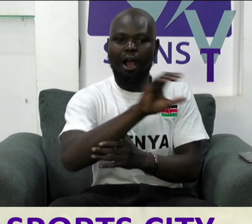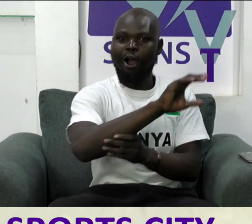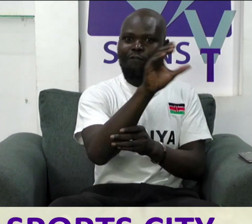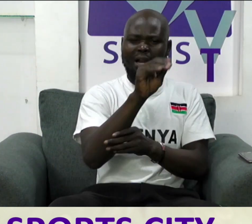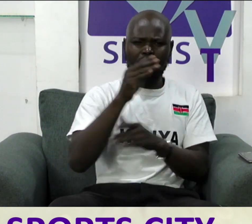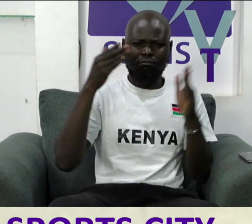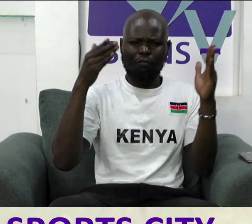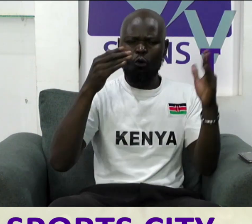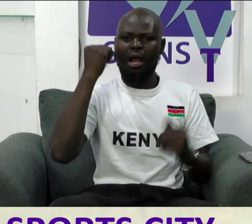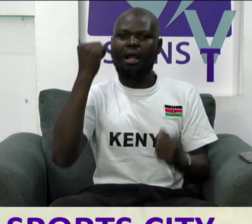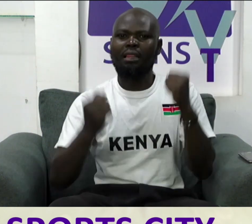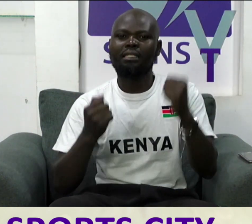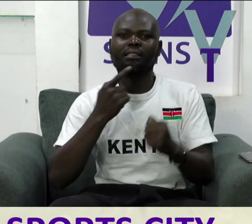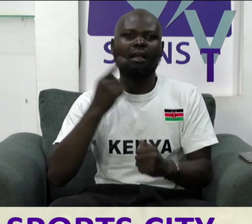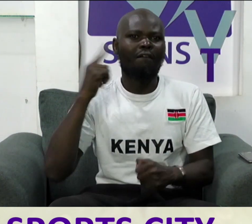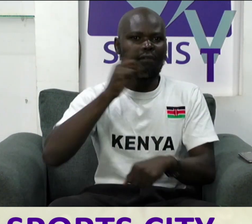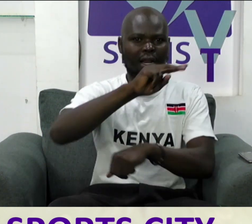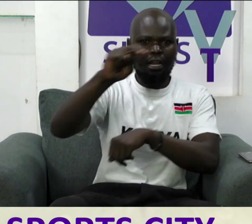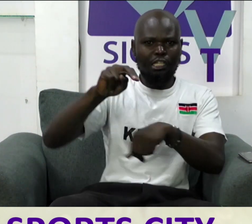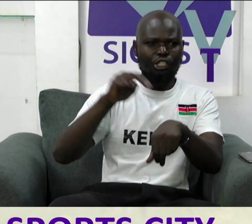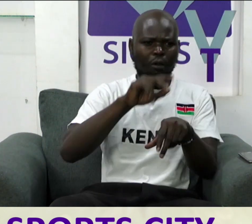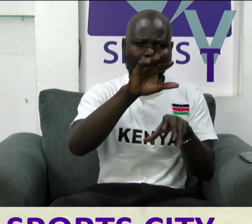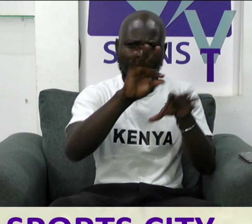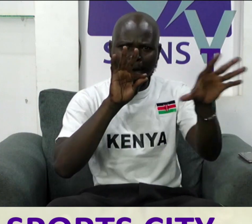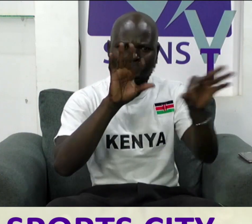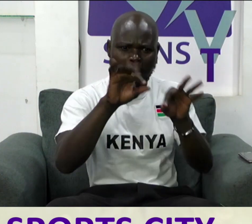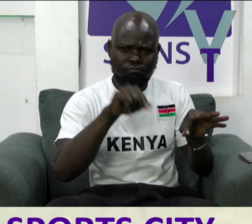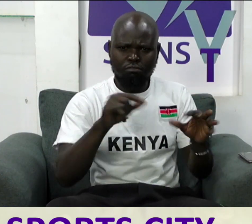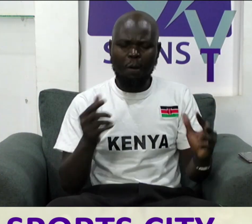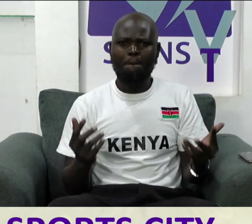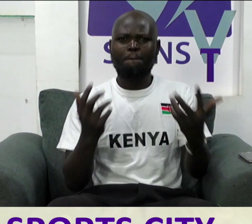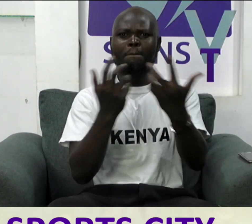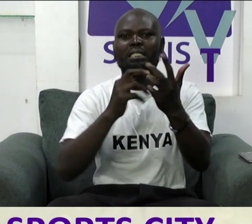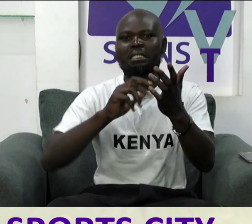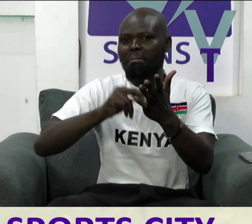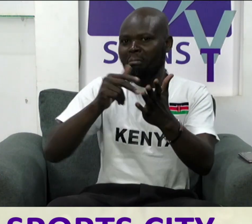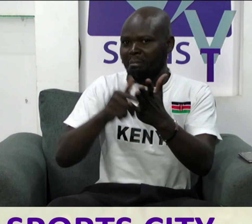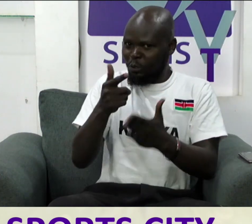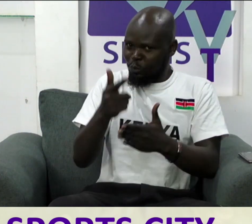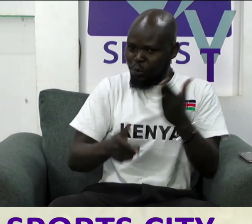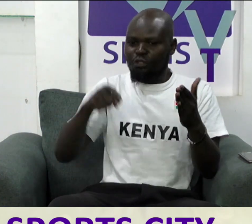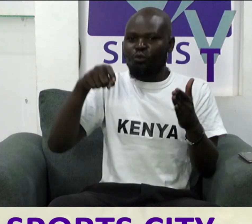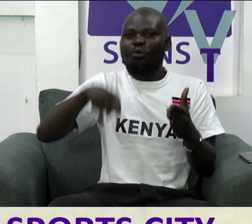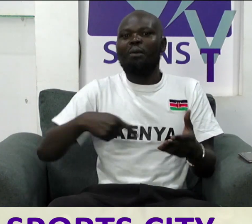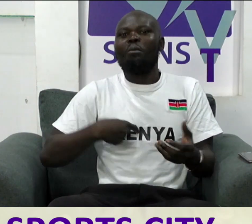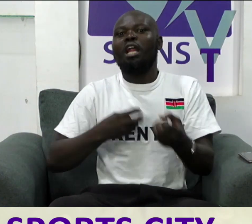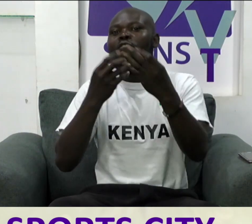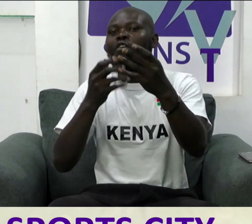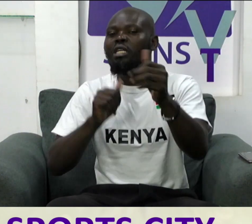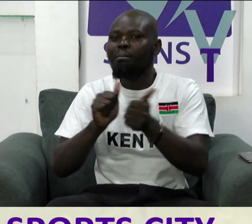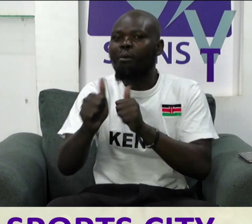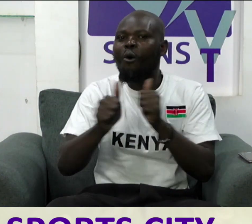what happened last week, because I'm here to inform you all about that, and also to talk about the National Super